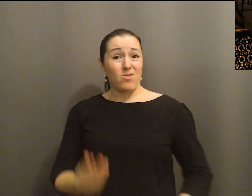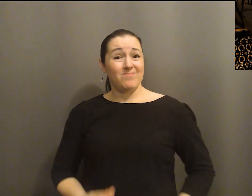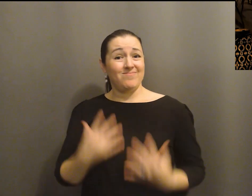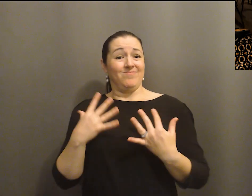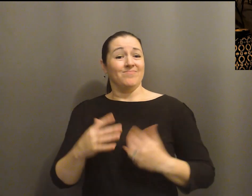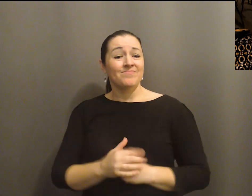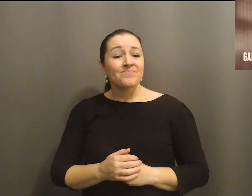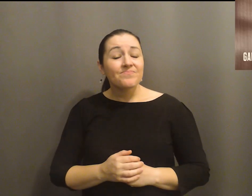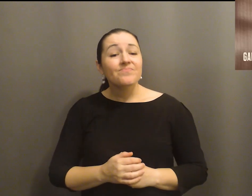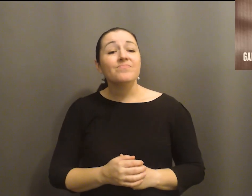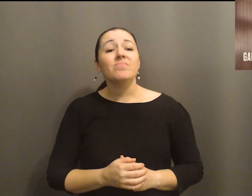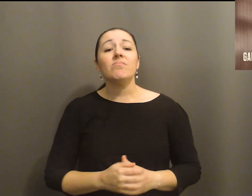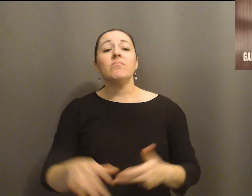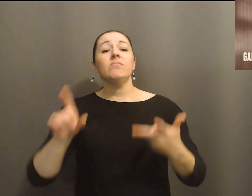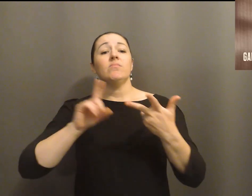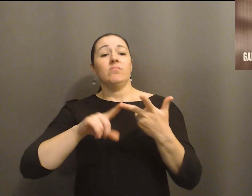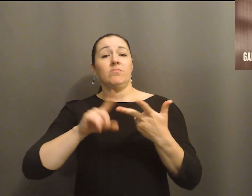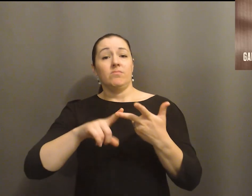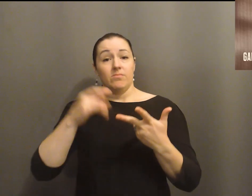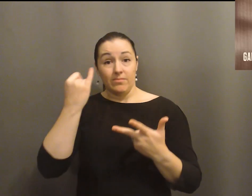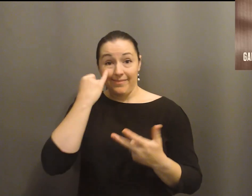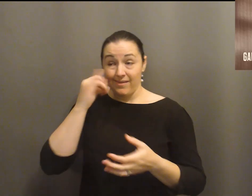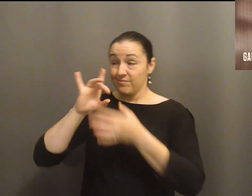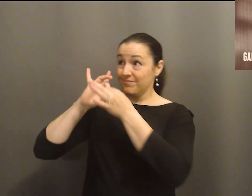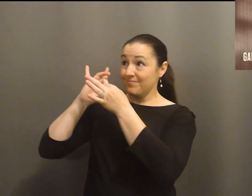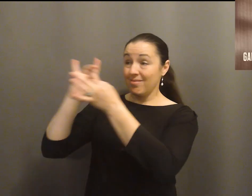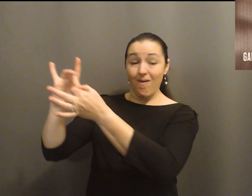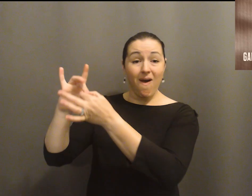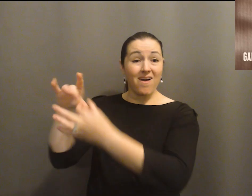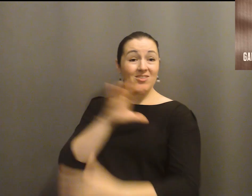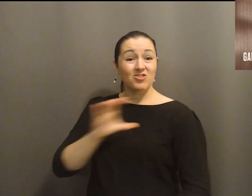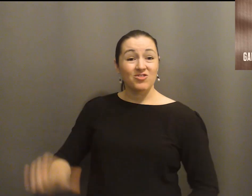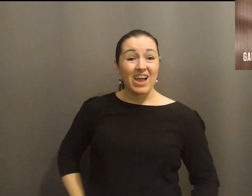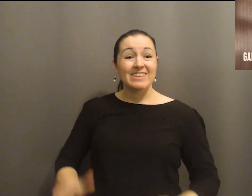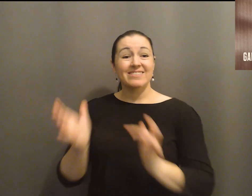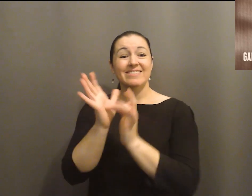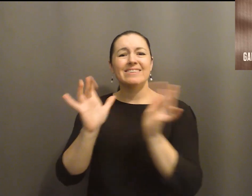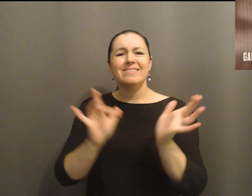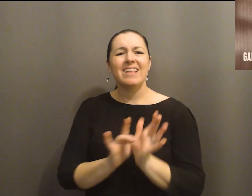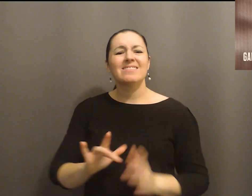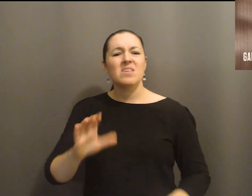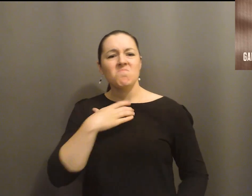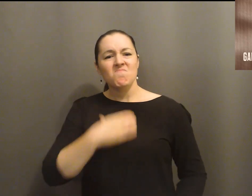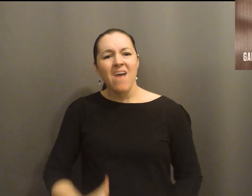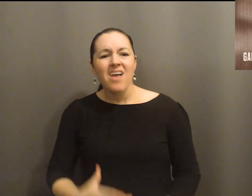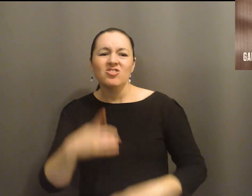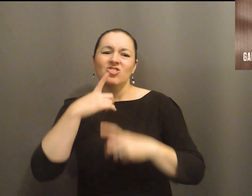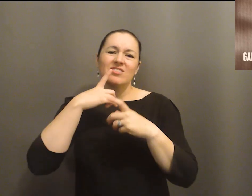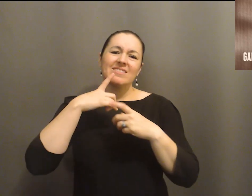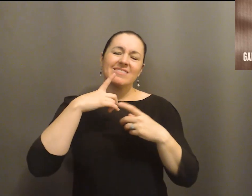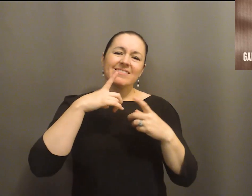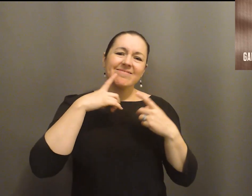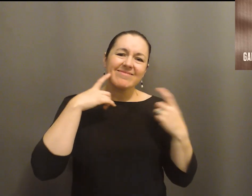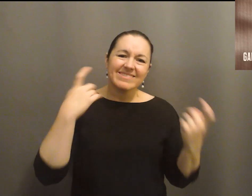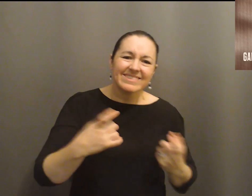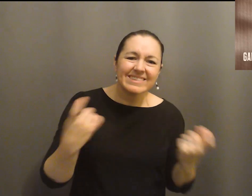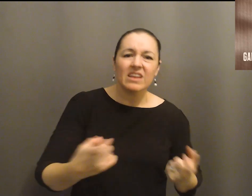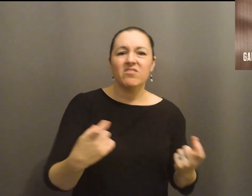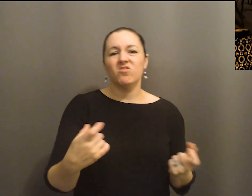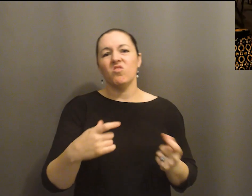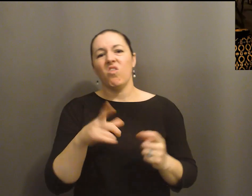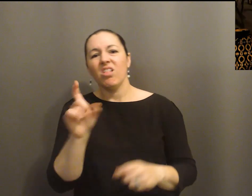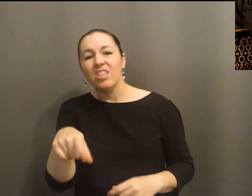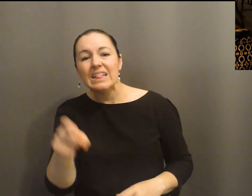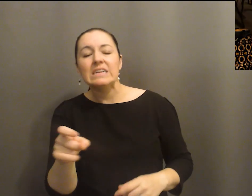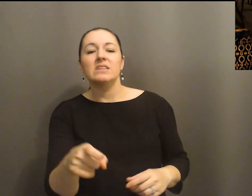verse 24 Those who belong To Christ Jesus Have nailed the passions And desires Of their sinful nature To